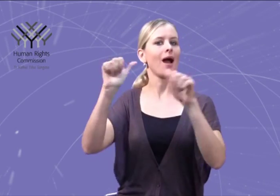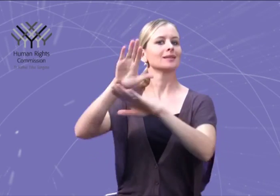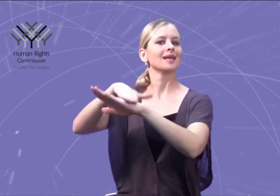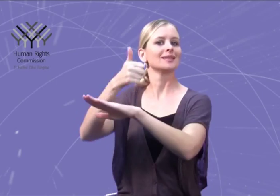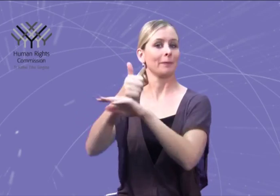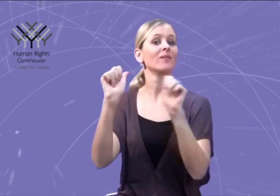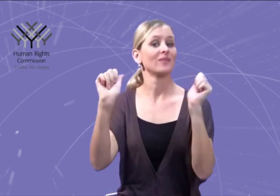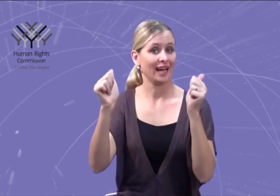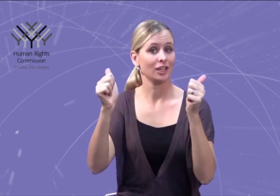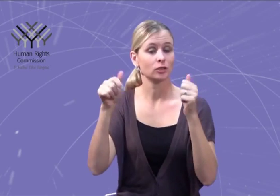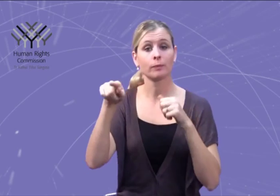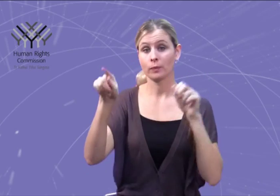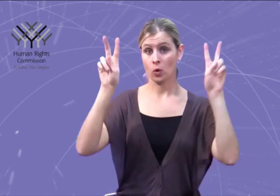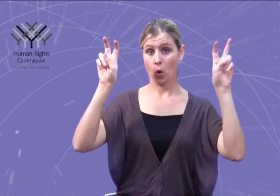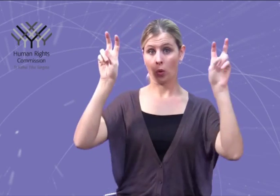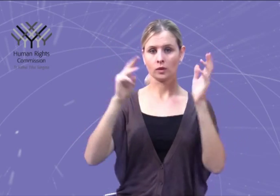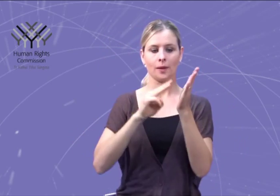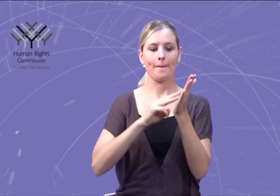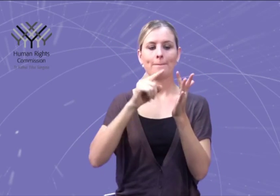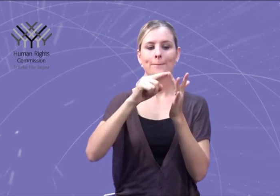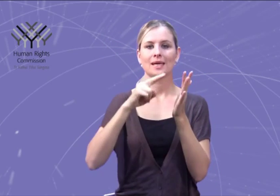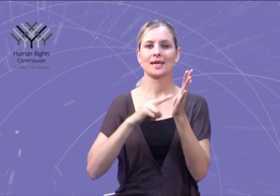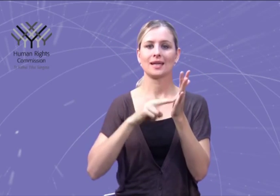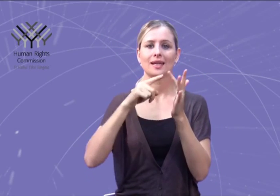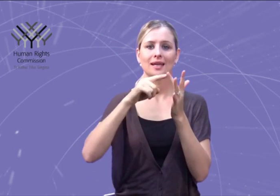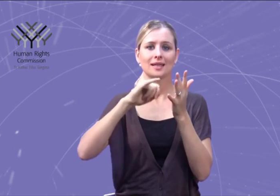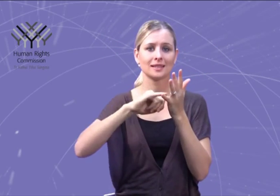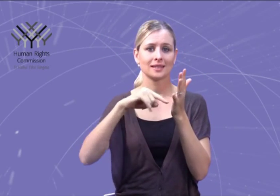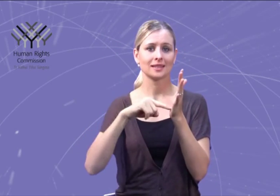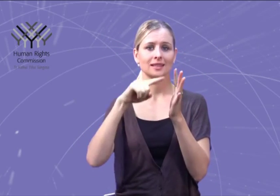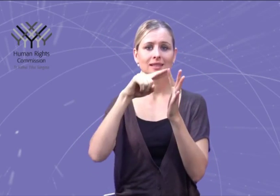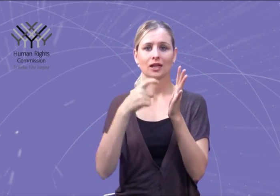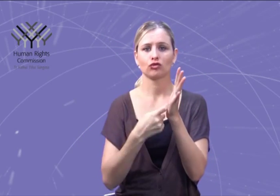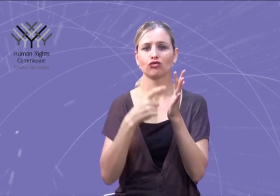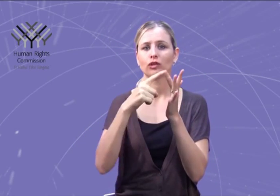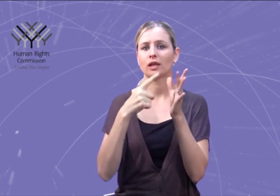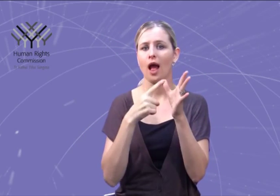one area of the government should deal with implementing the Convention.